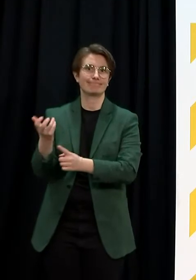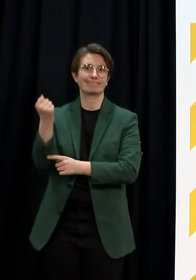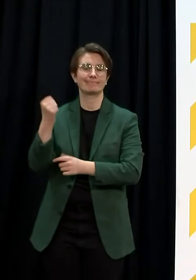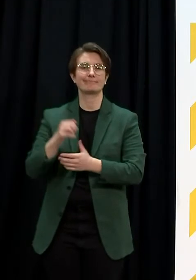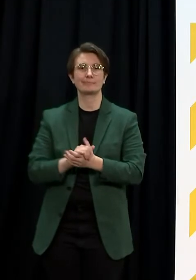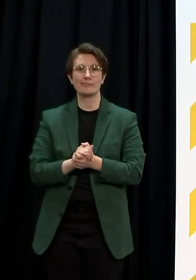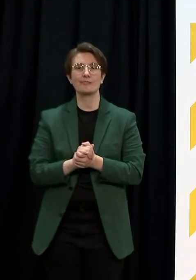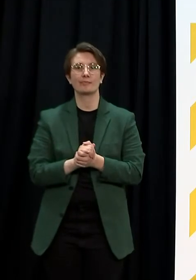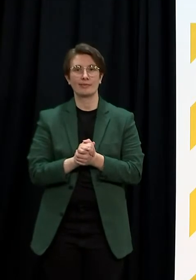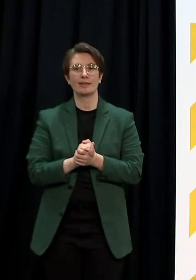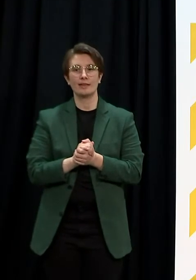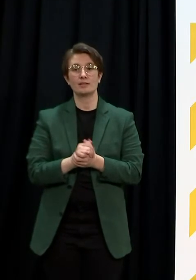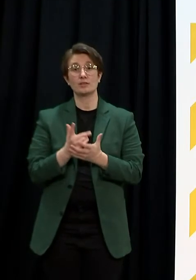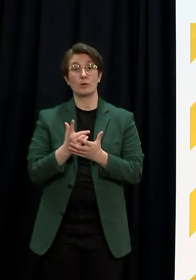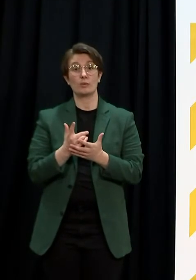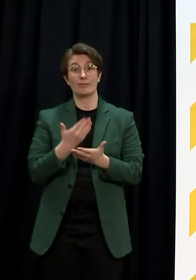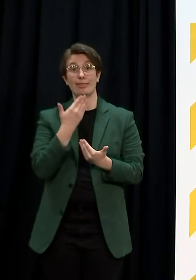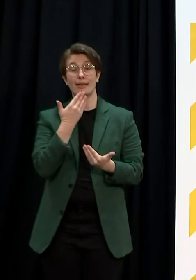thank you very much.